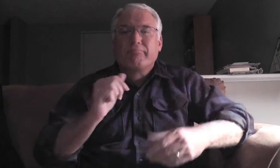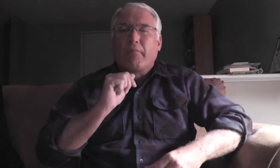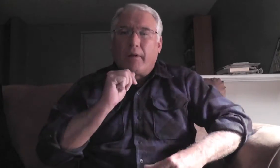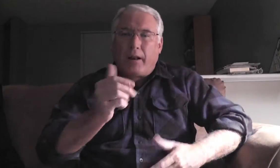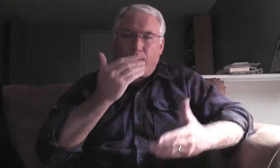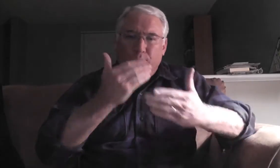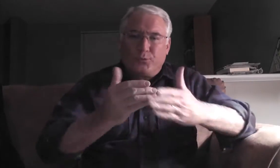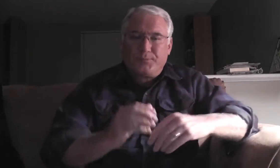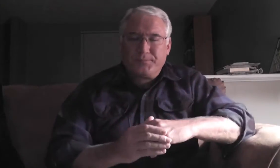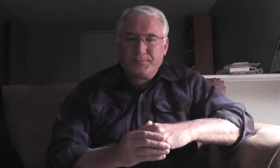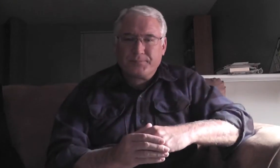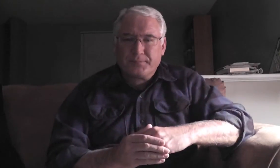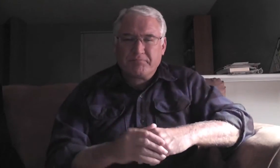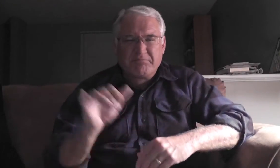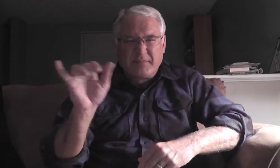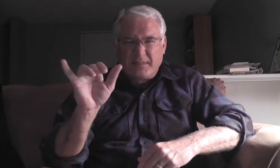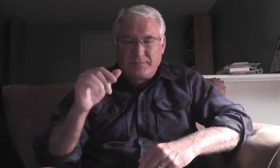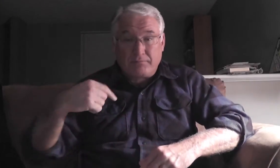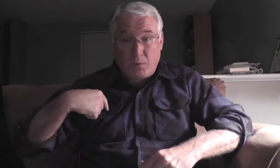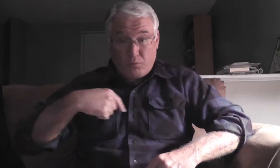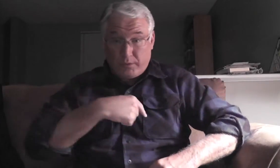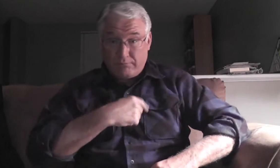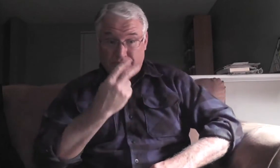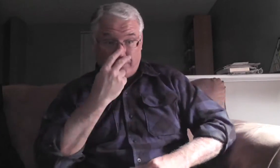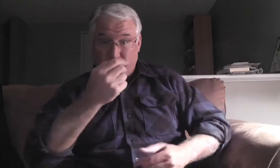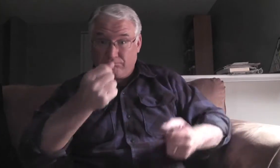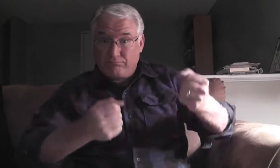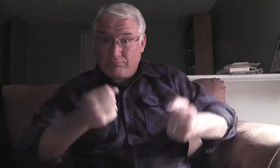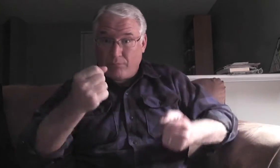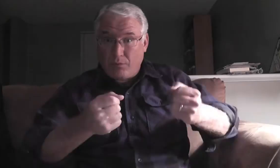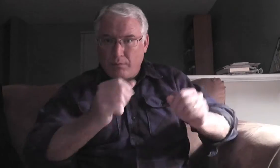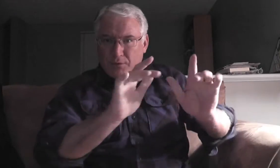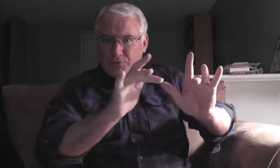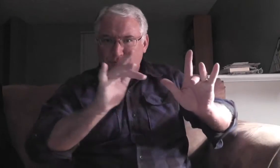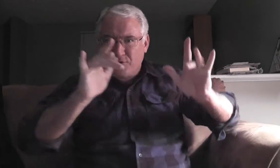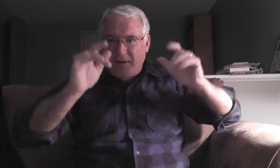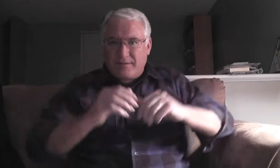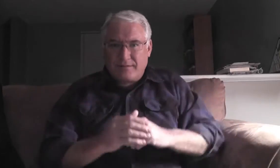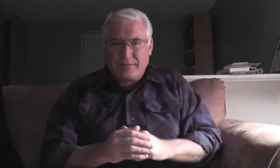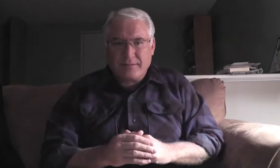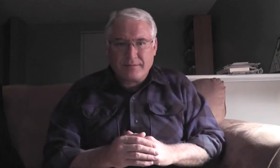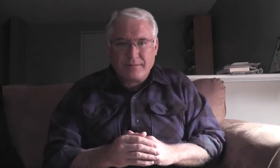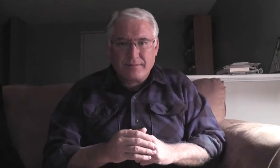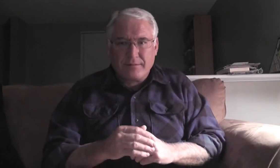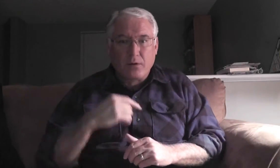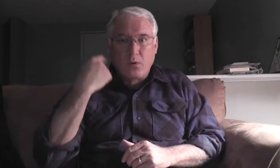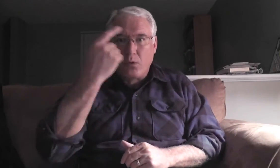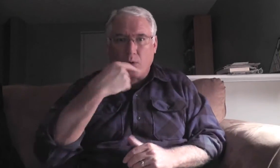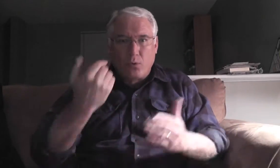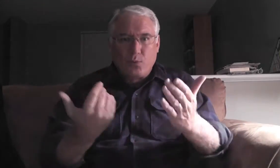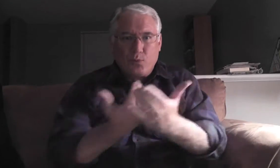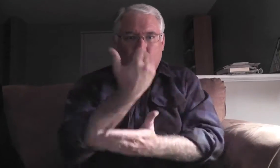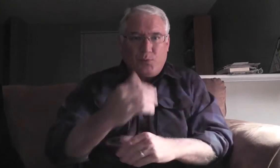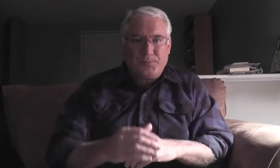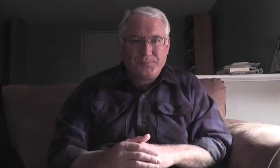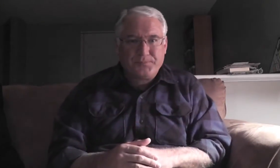other things they're not good. It's the same as we see in a used shiny car that's been made to look